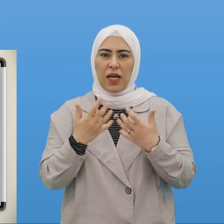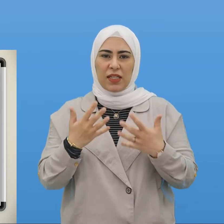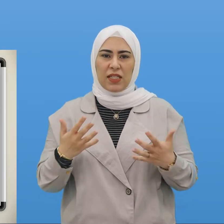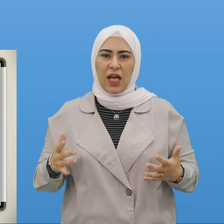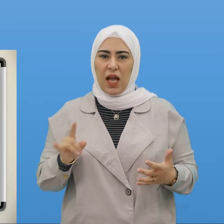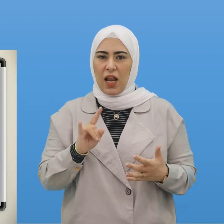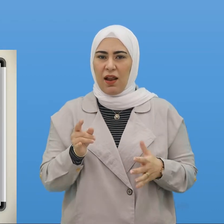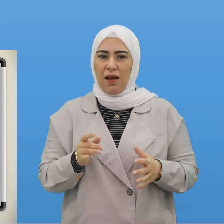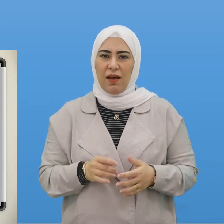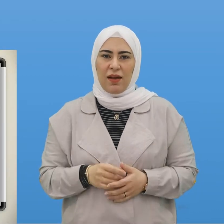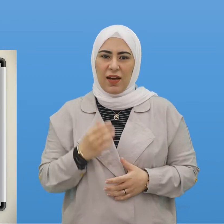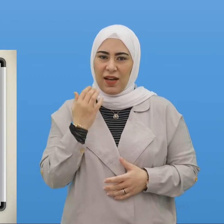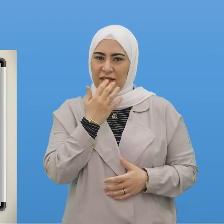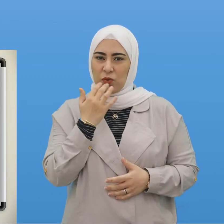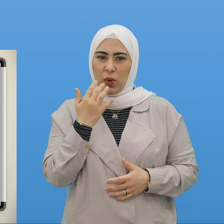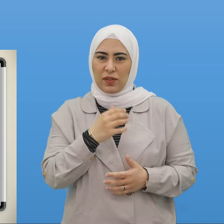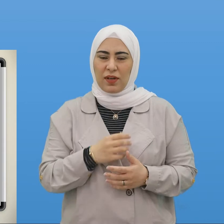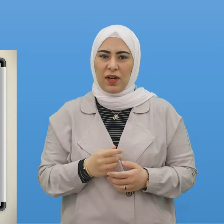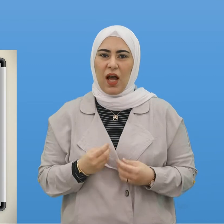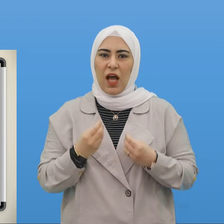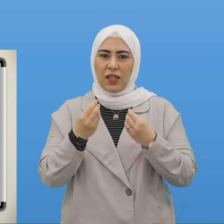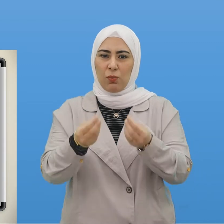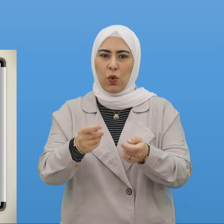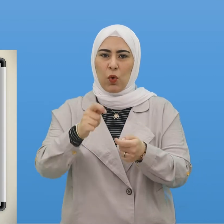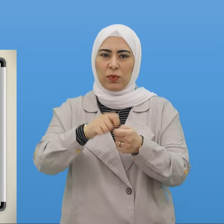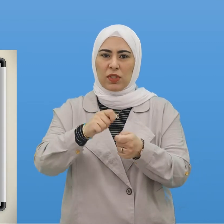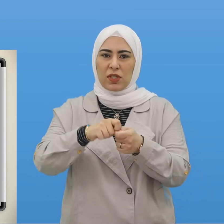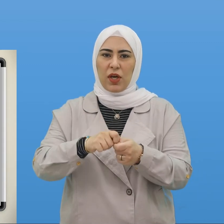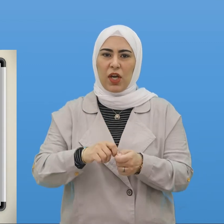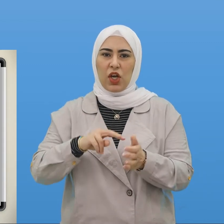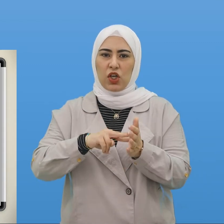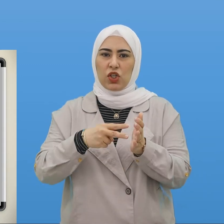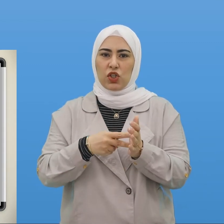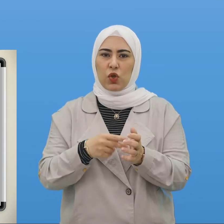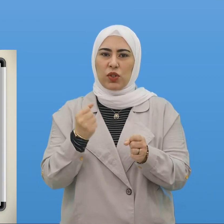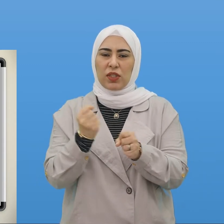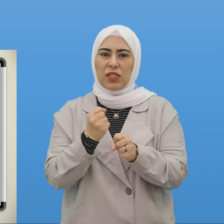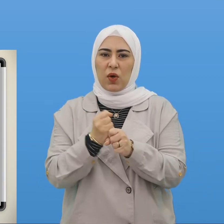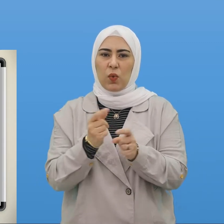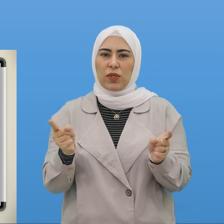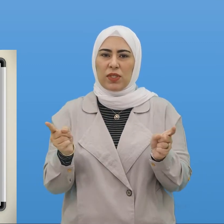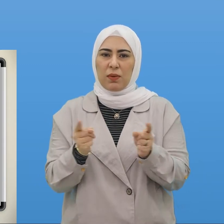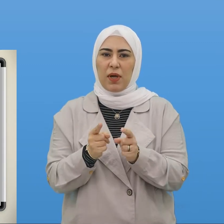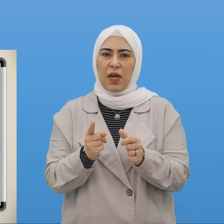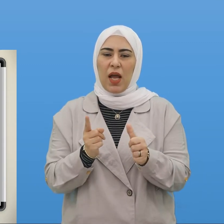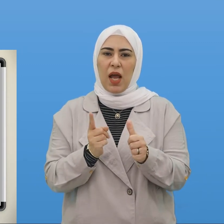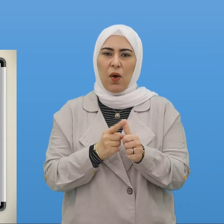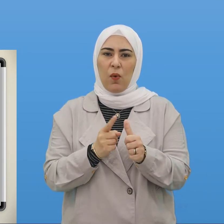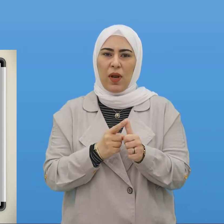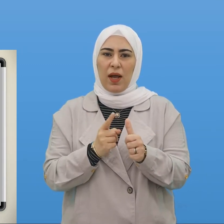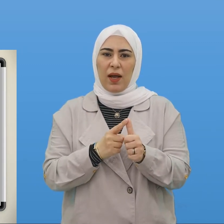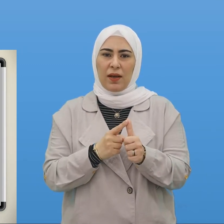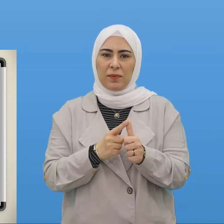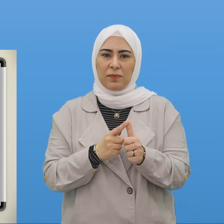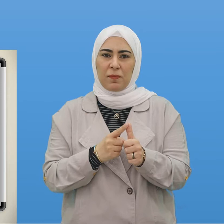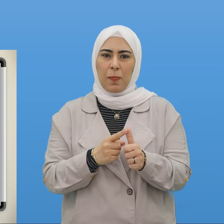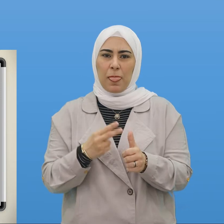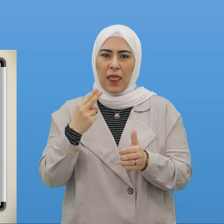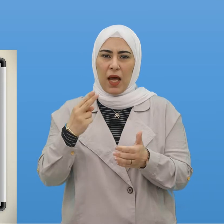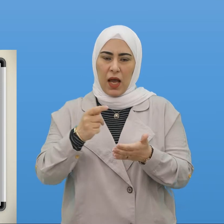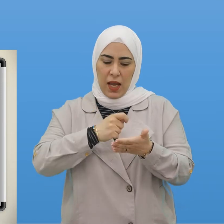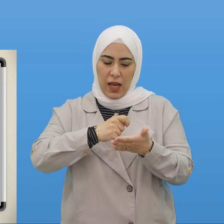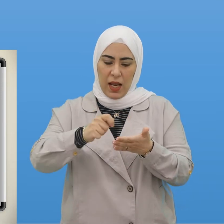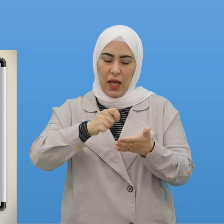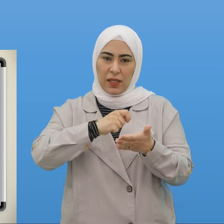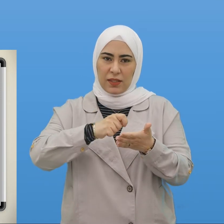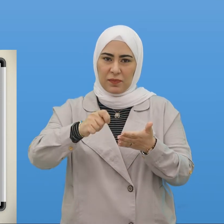don't worry. Here are a few tips that will help you. First, highlight the major points in the text. You have a